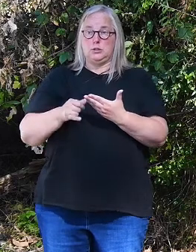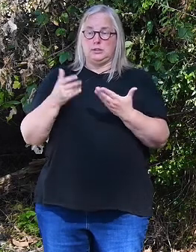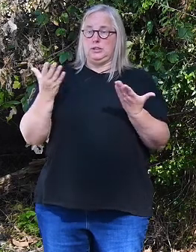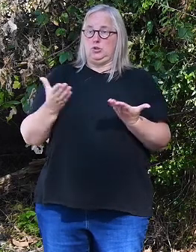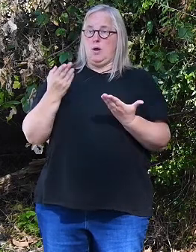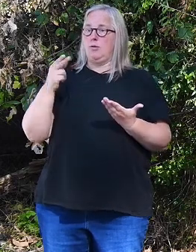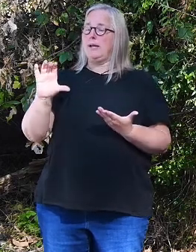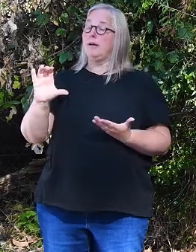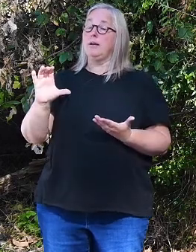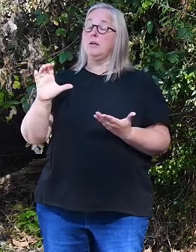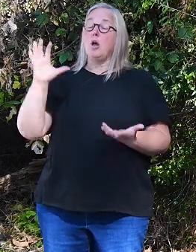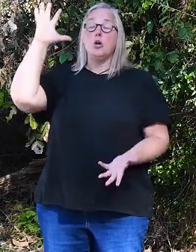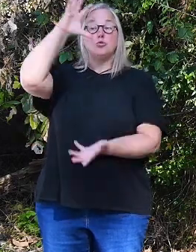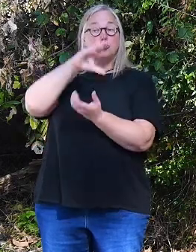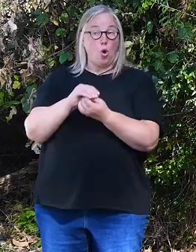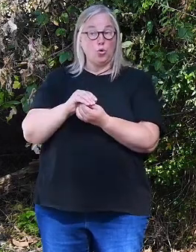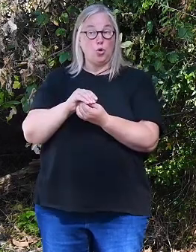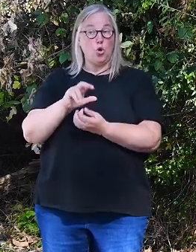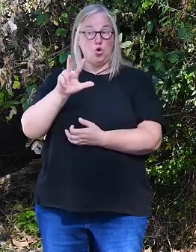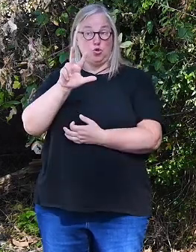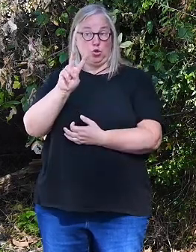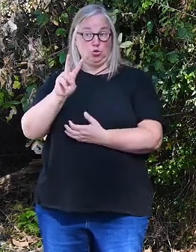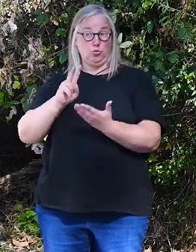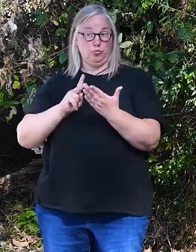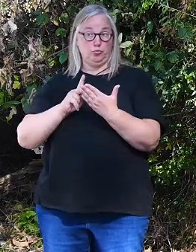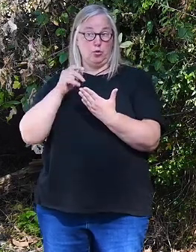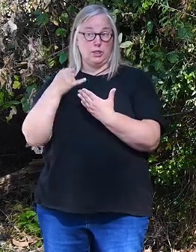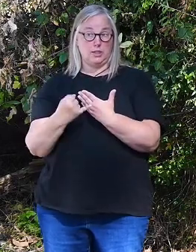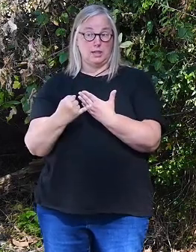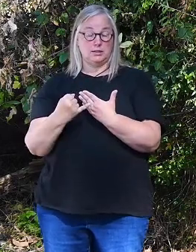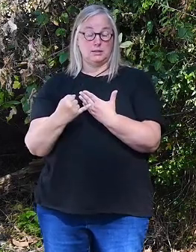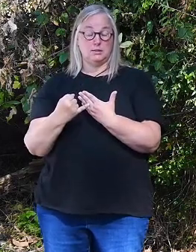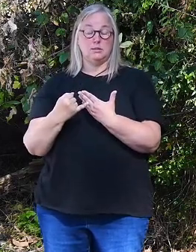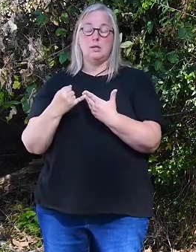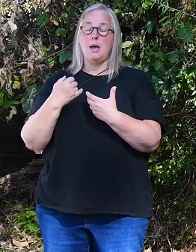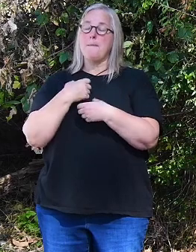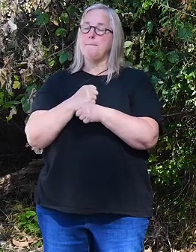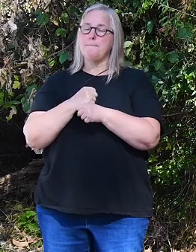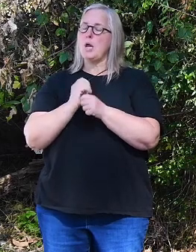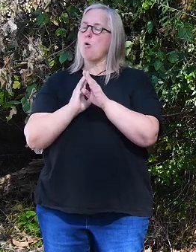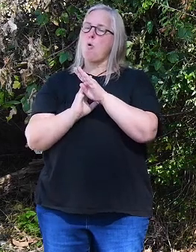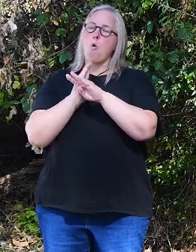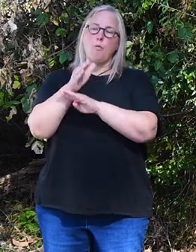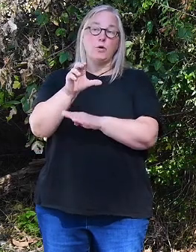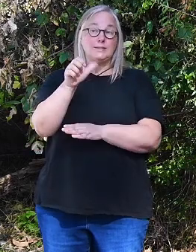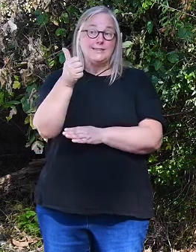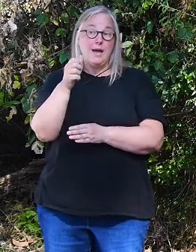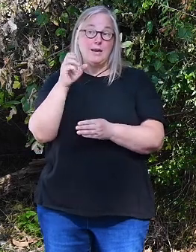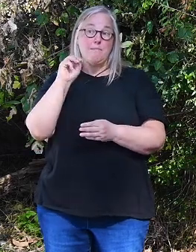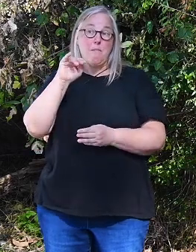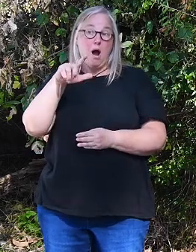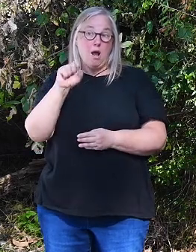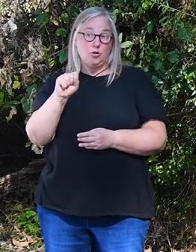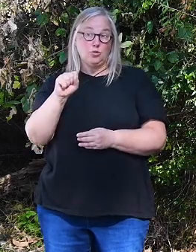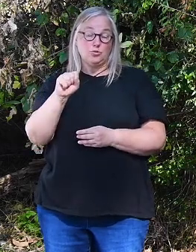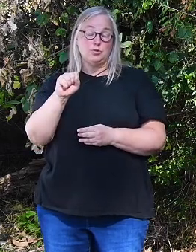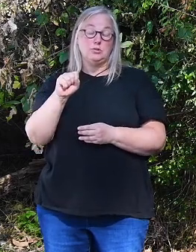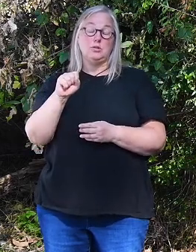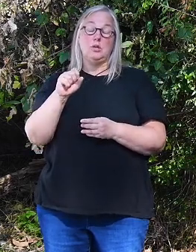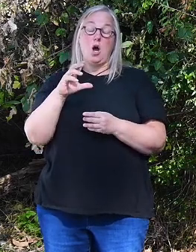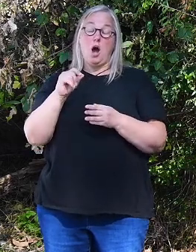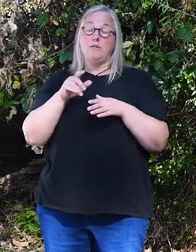In total, the 32 projects make up more than 10 miles of streams